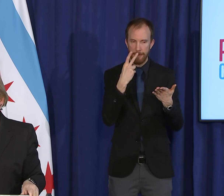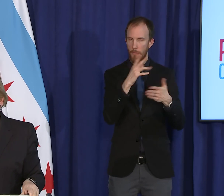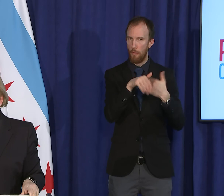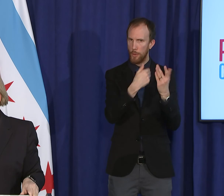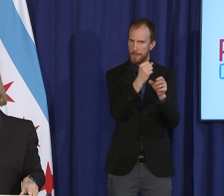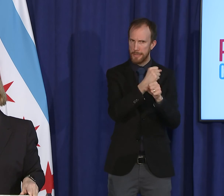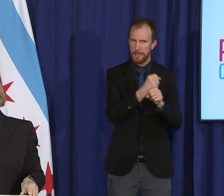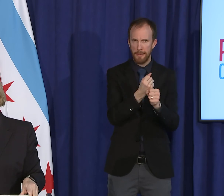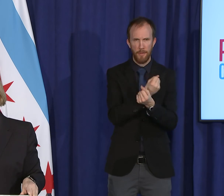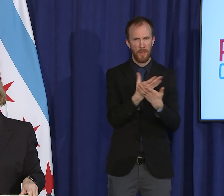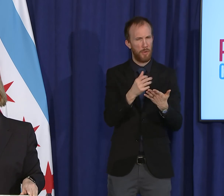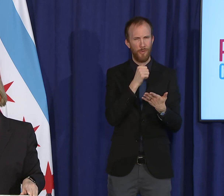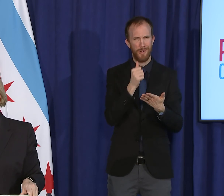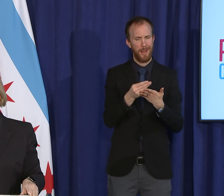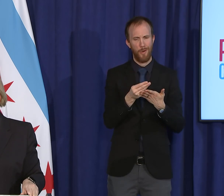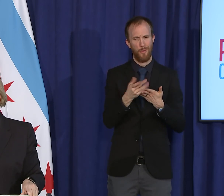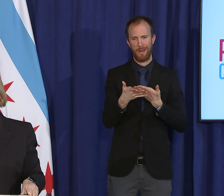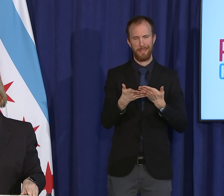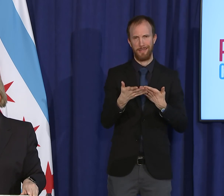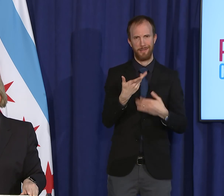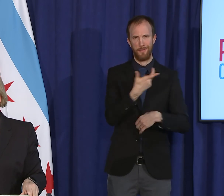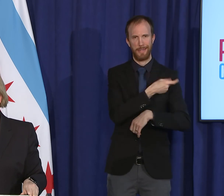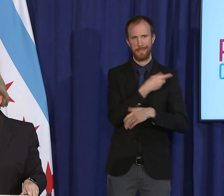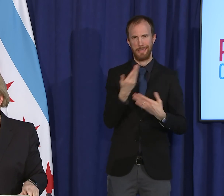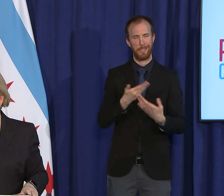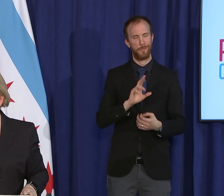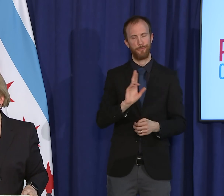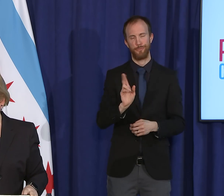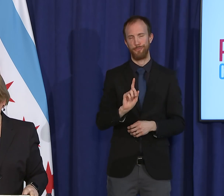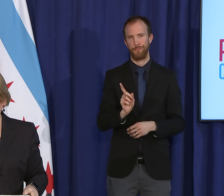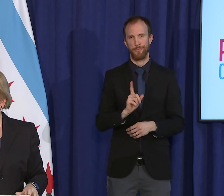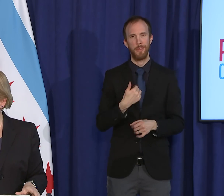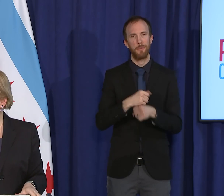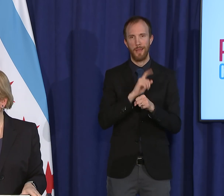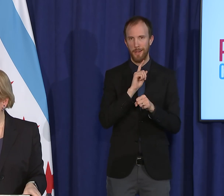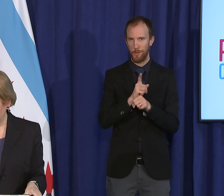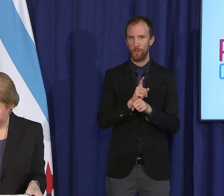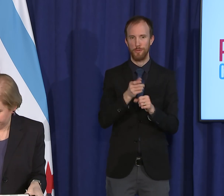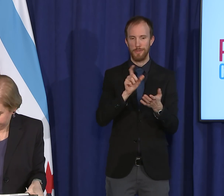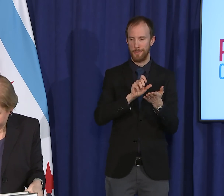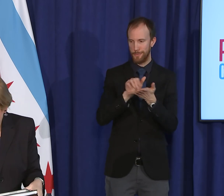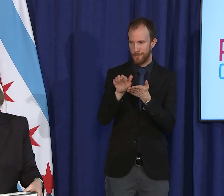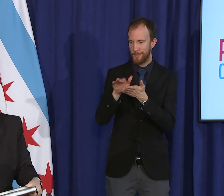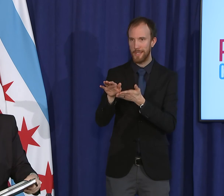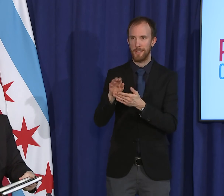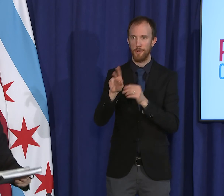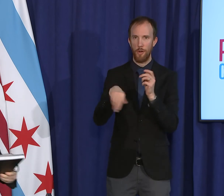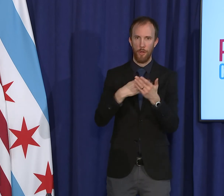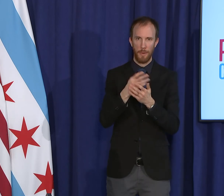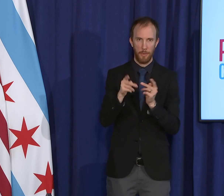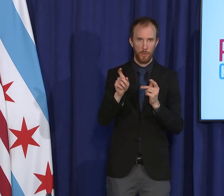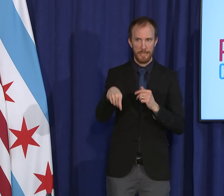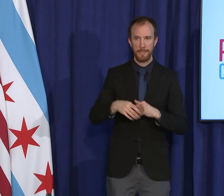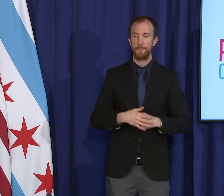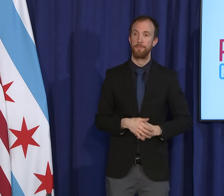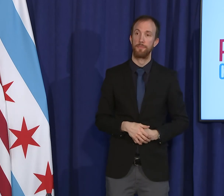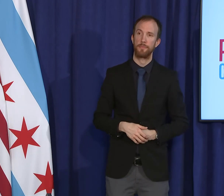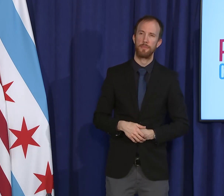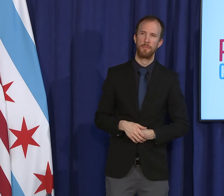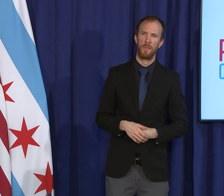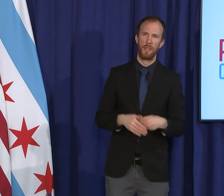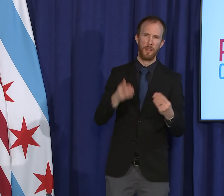and we are doing, I think, a very good job of making sure that vaccine is getting to the people where it's most needed. Do you know anything about the Advocate